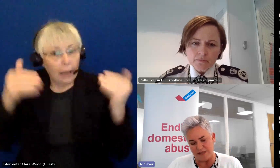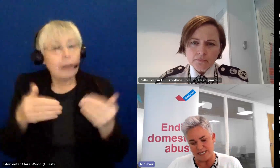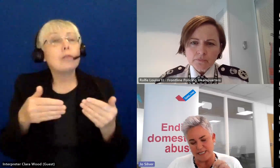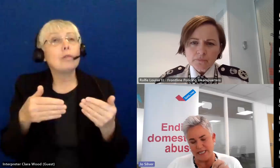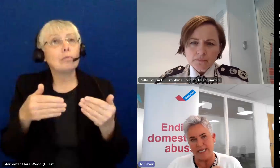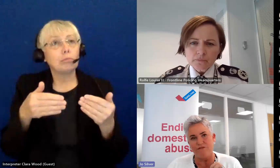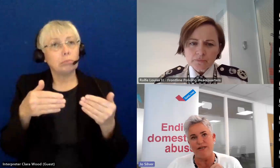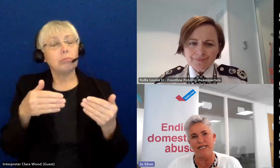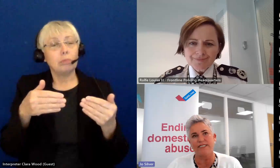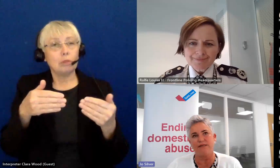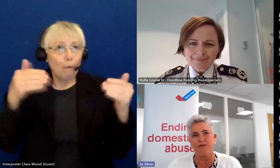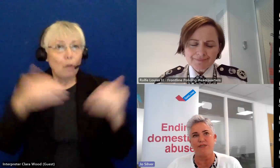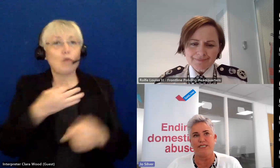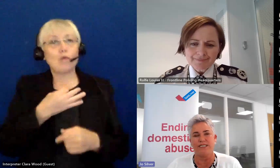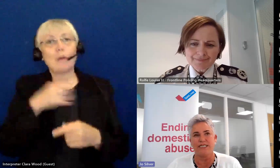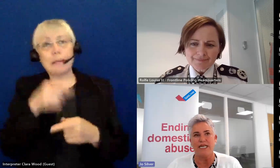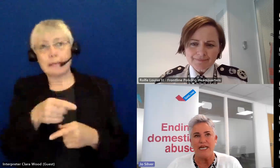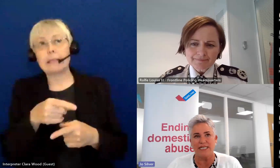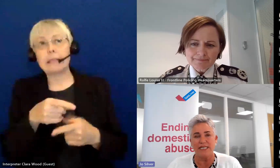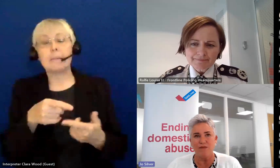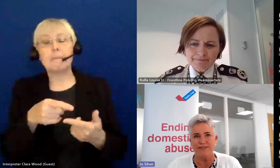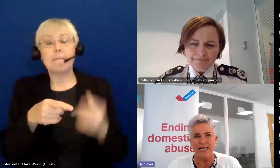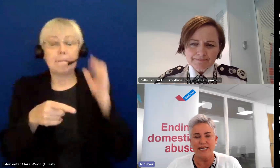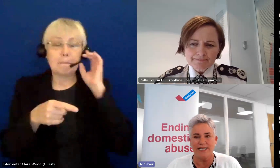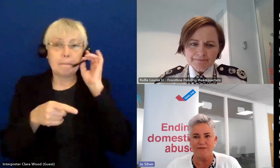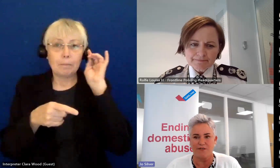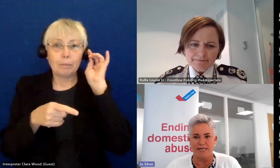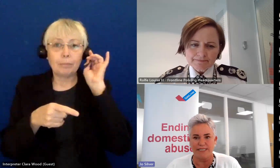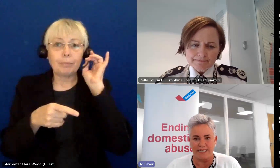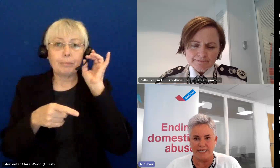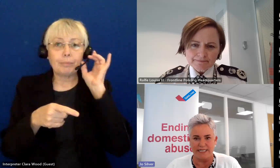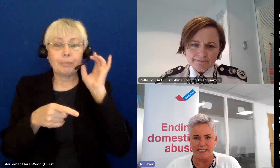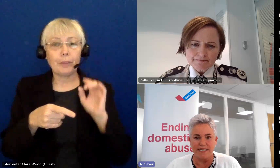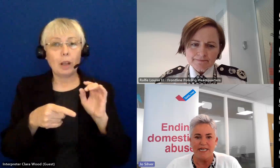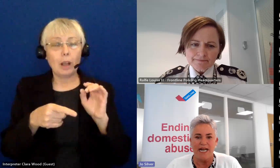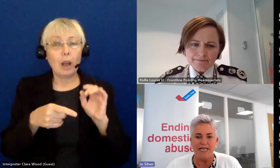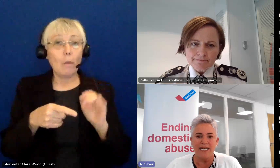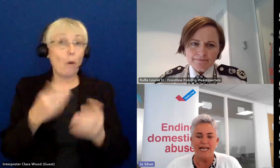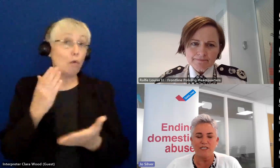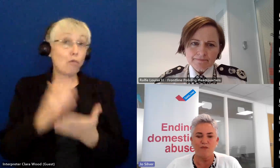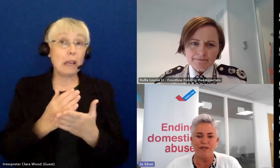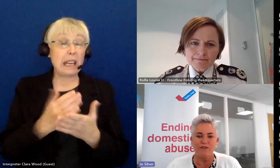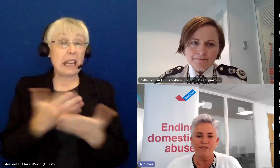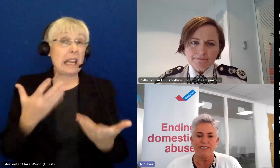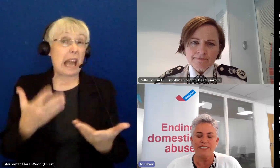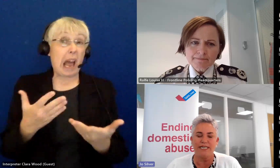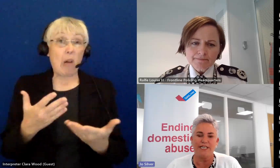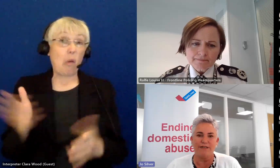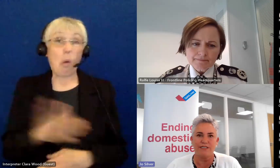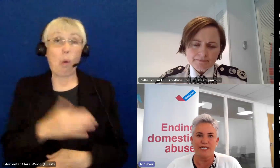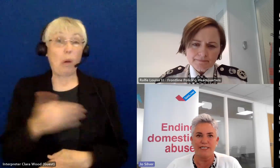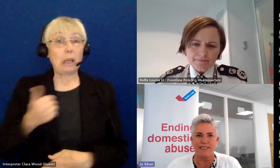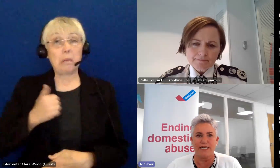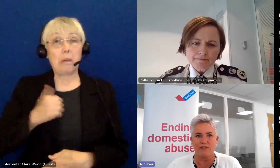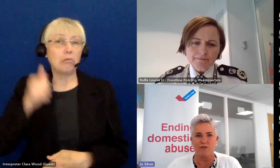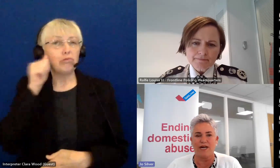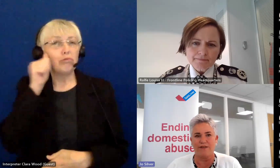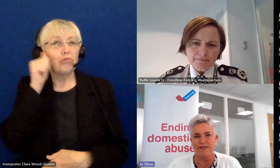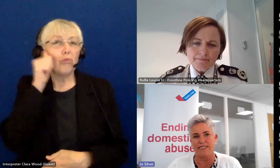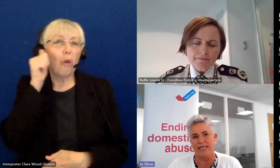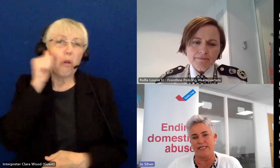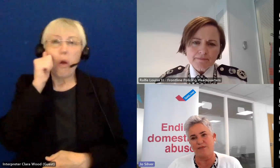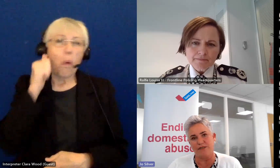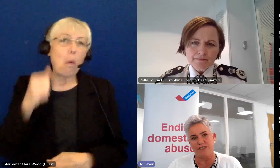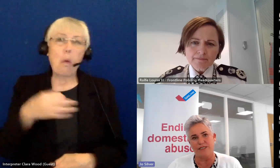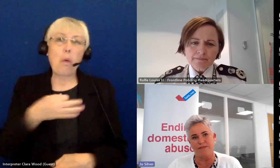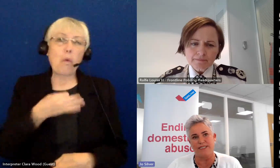bit more about that, because I think it really is important, because I think we've taken that for granted. And unless we all continue to understand why